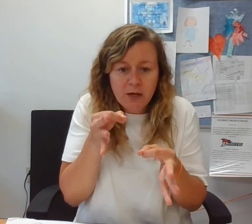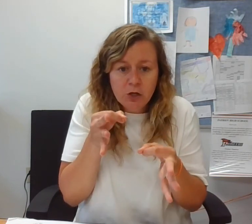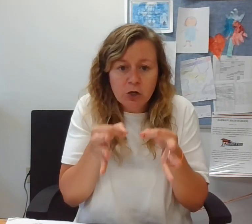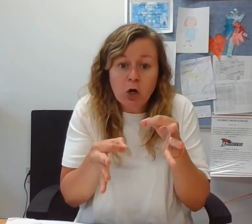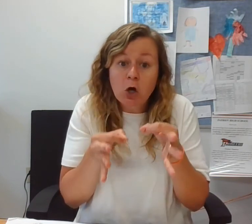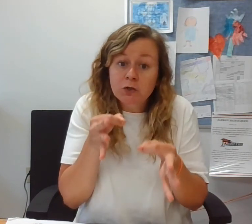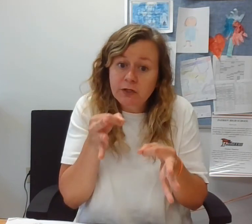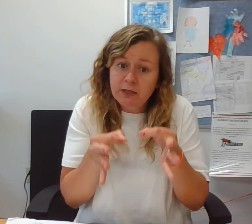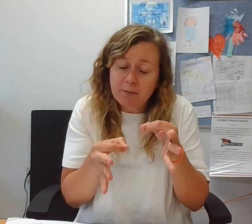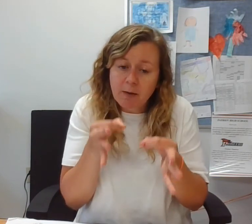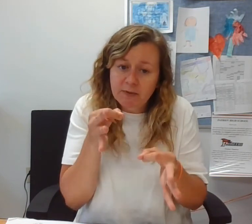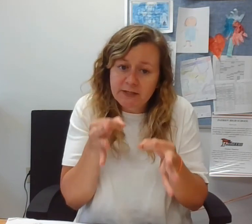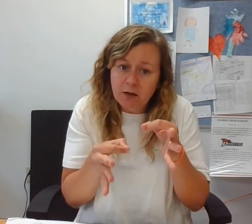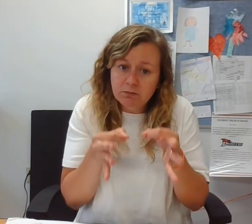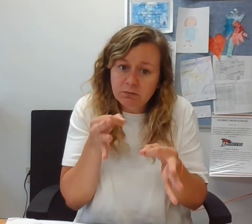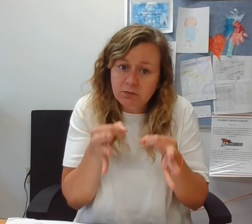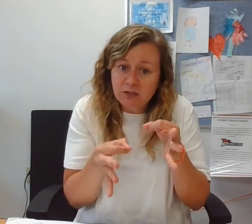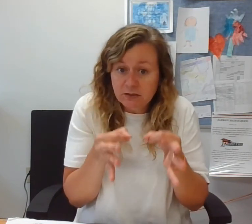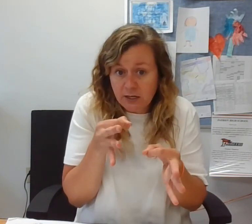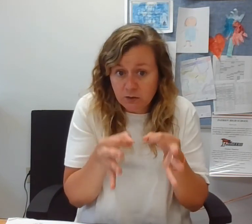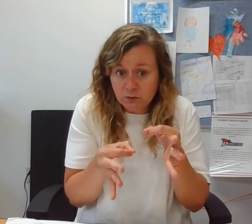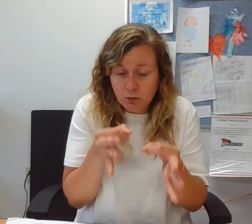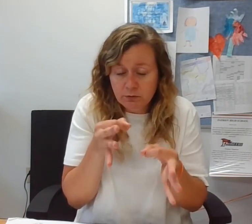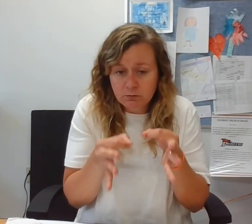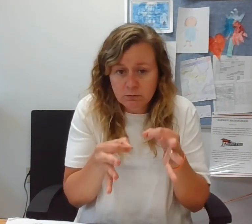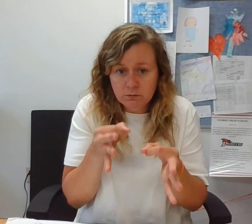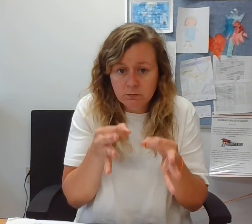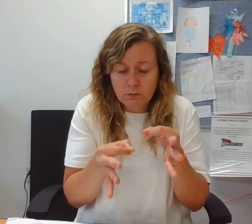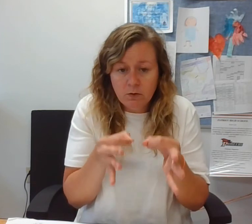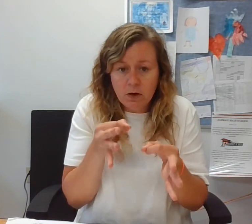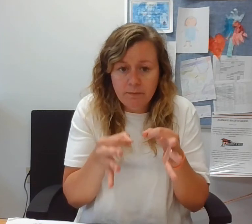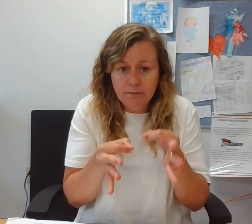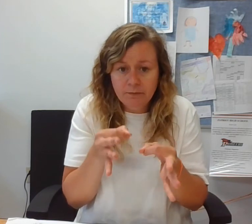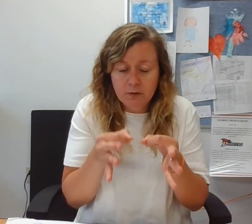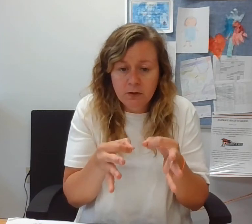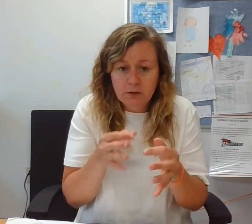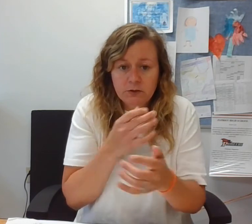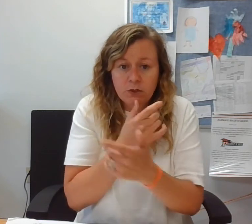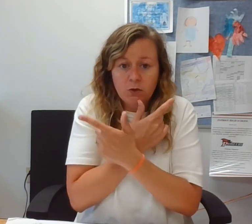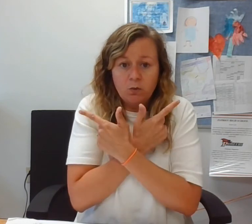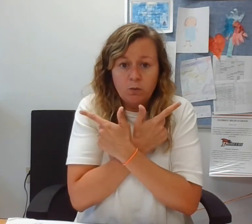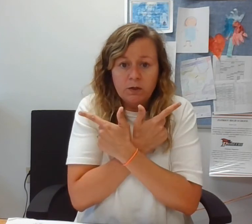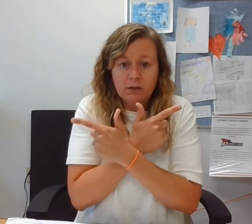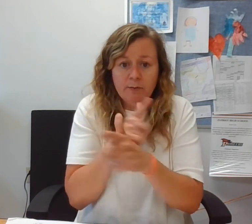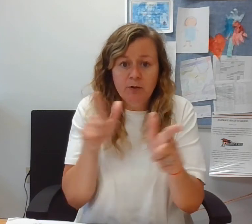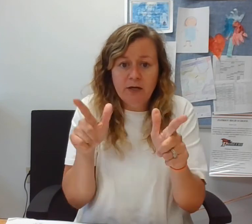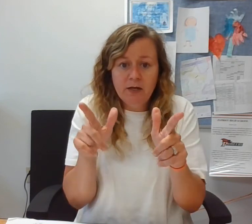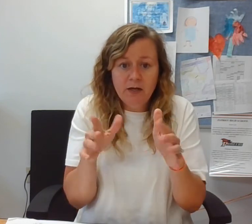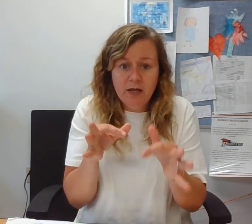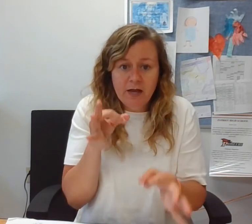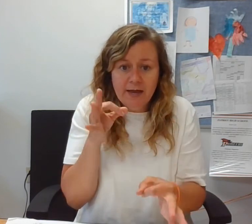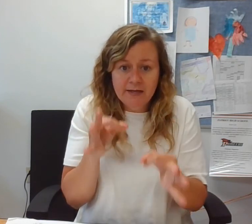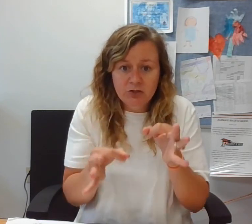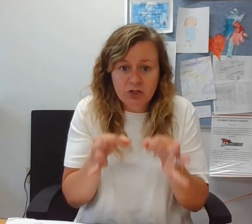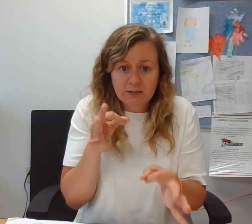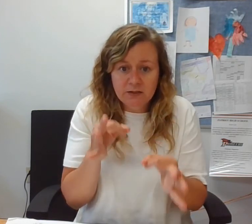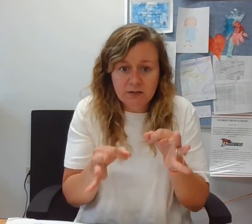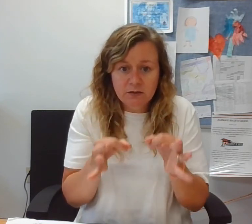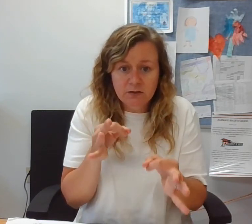You're going to alternate them up and down like the scales would. Okay? So with liberty and justice, just